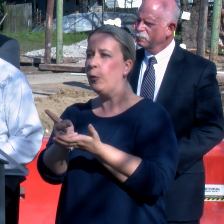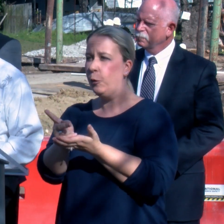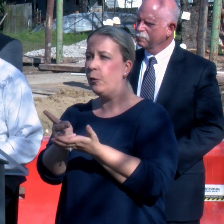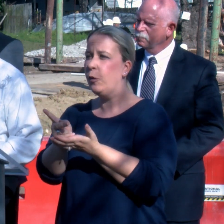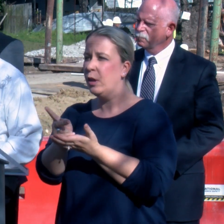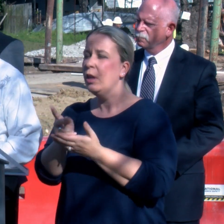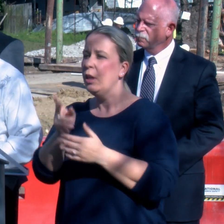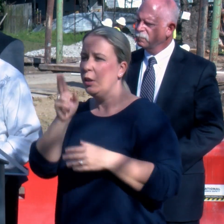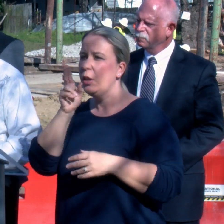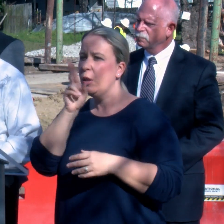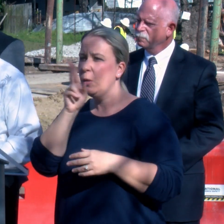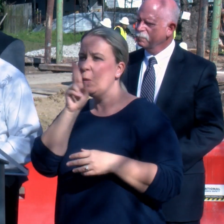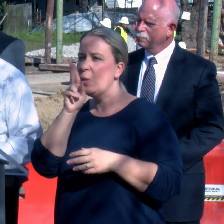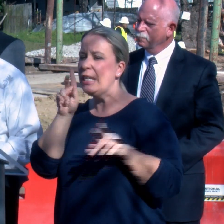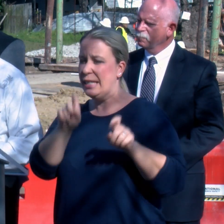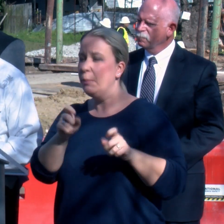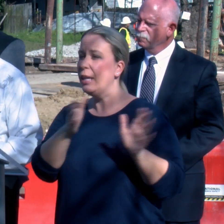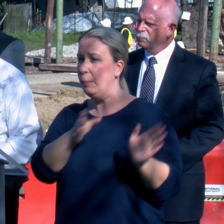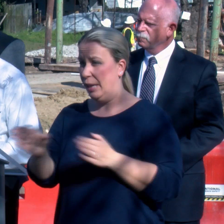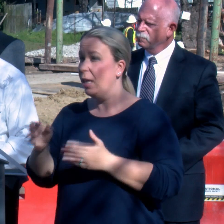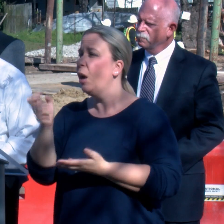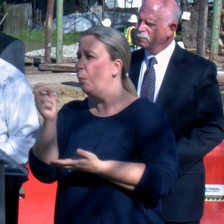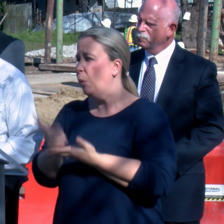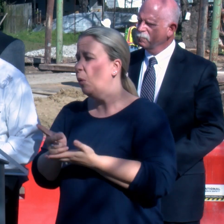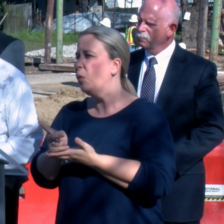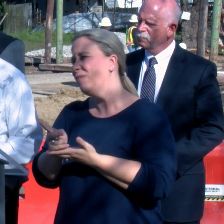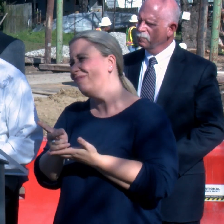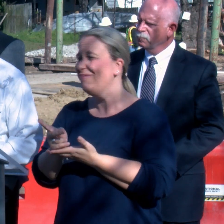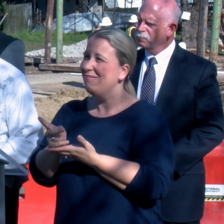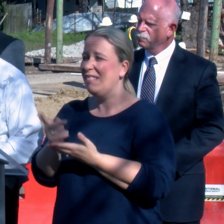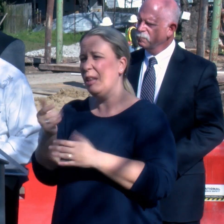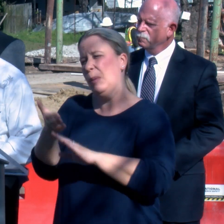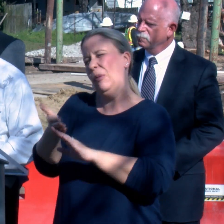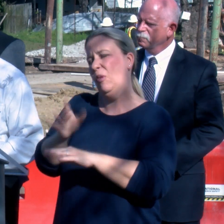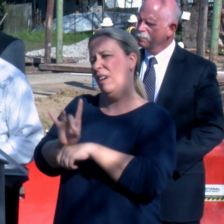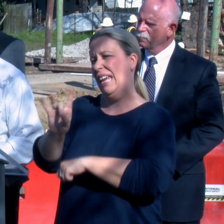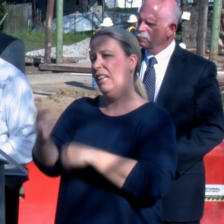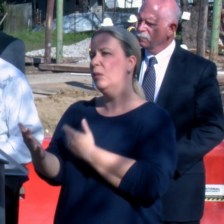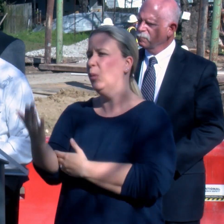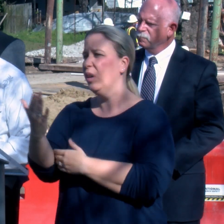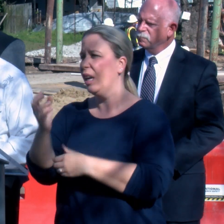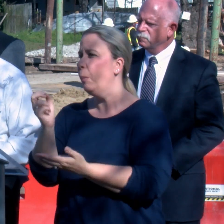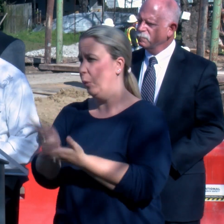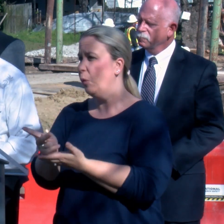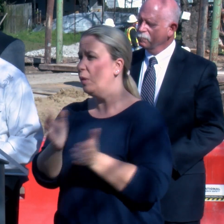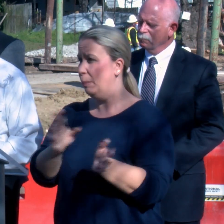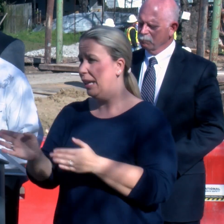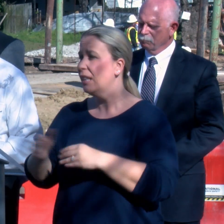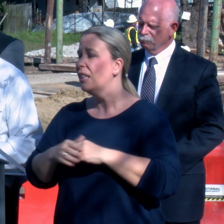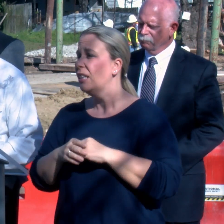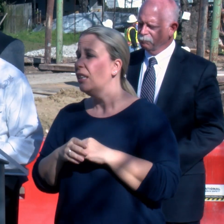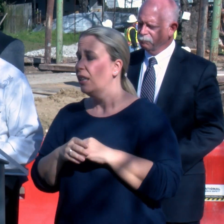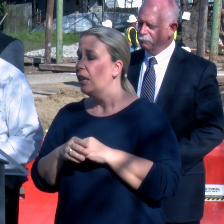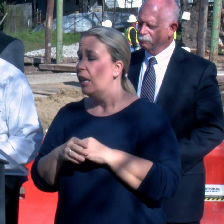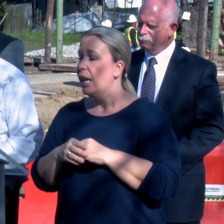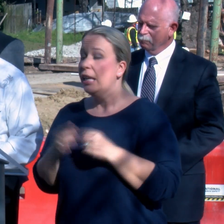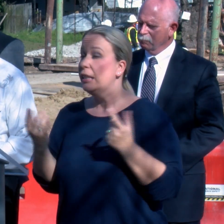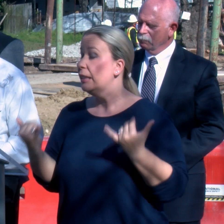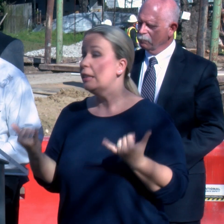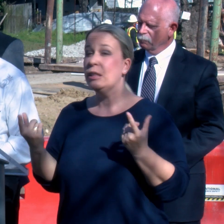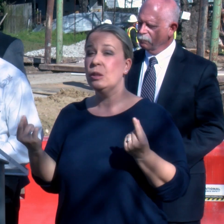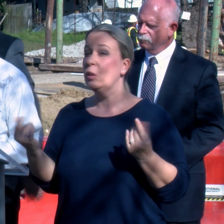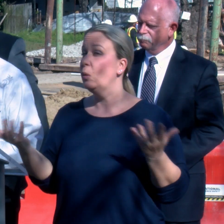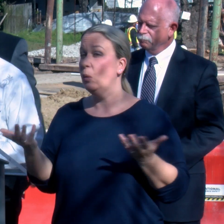Houston sampling plan. That was approved about a little before 8 o'clock this morning. And the way the protocols